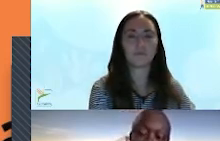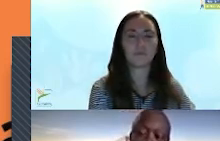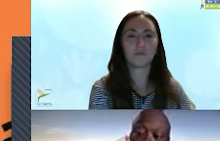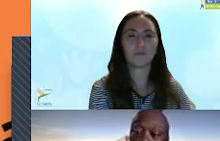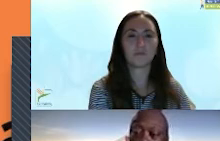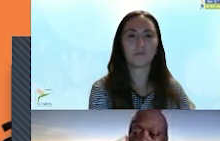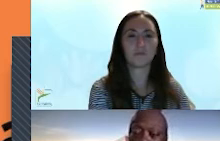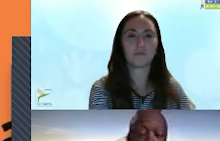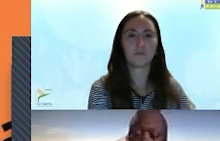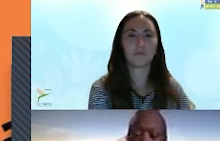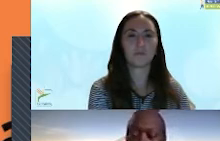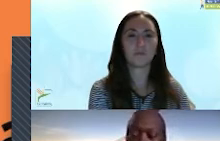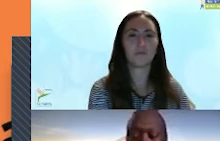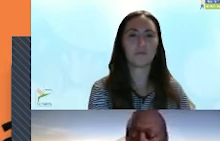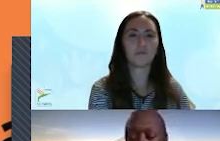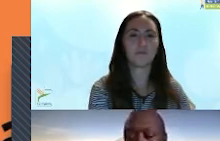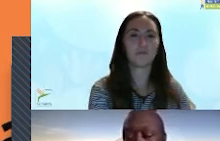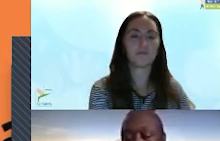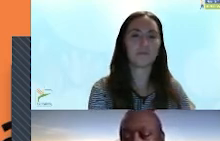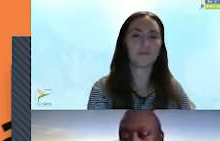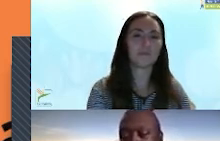reaction, and you're also smiling. No, thank you.